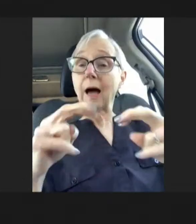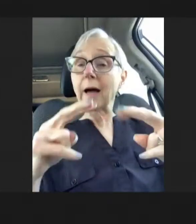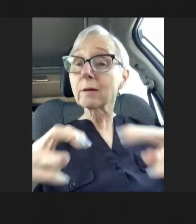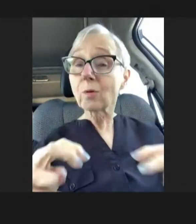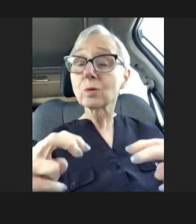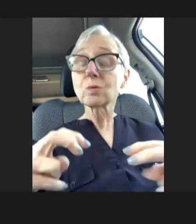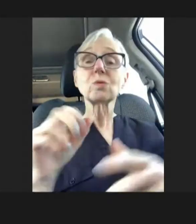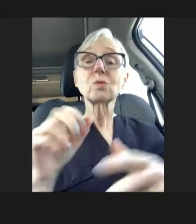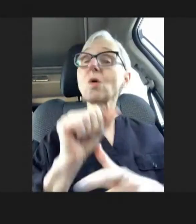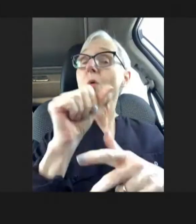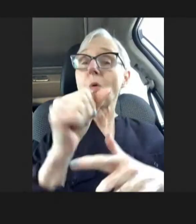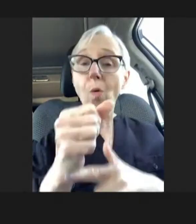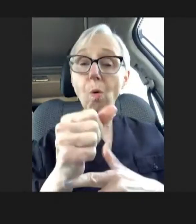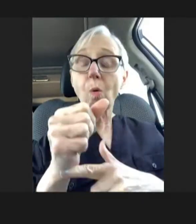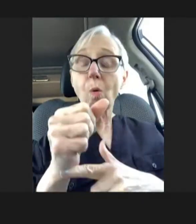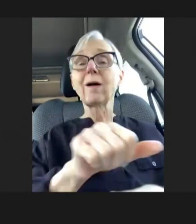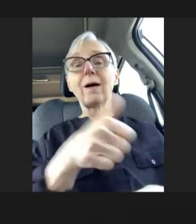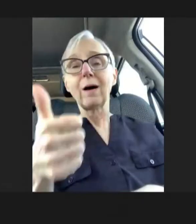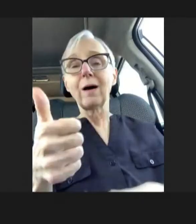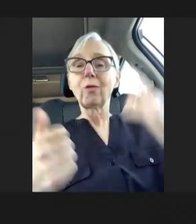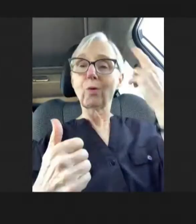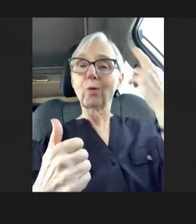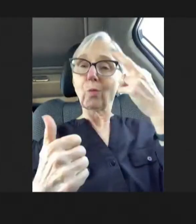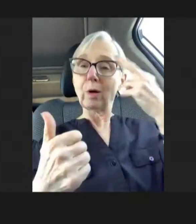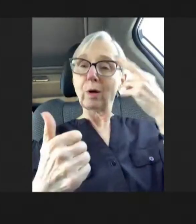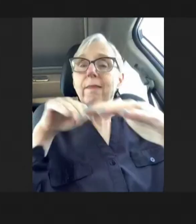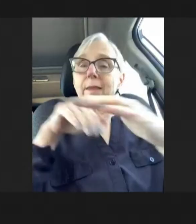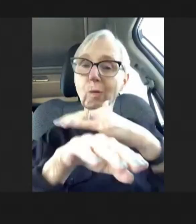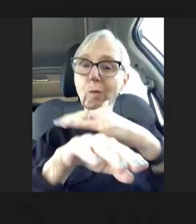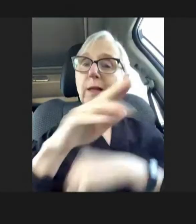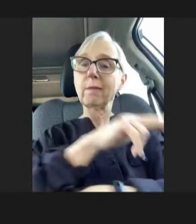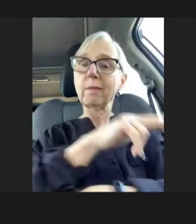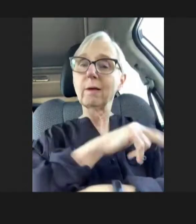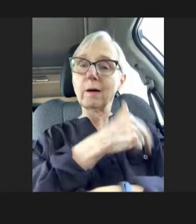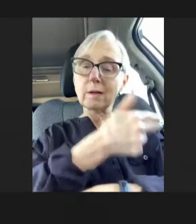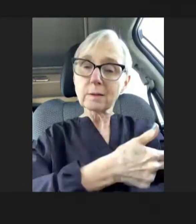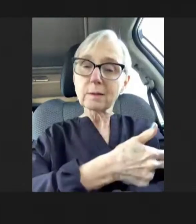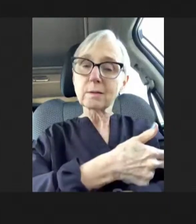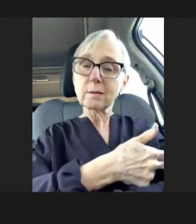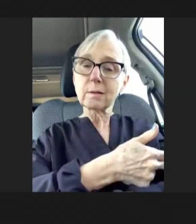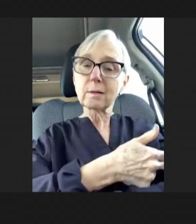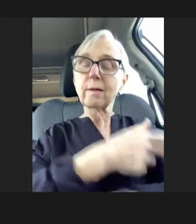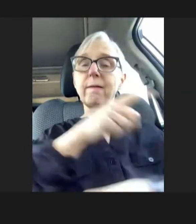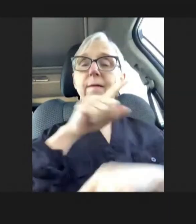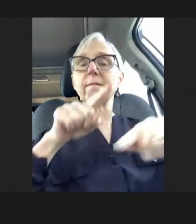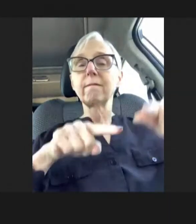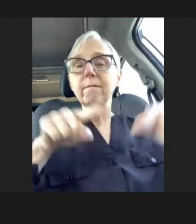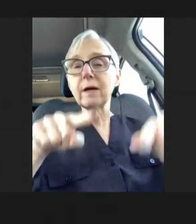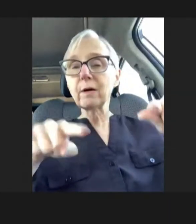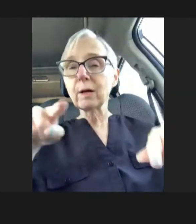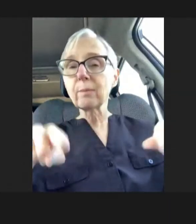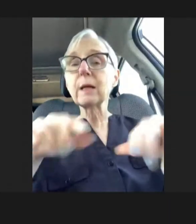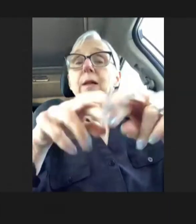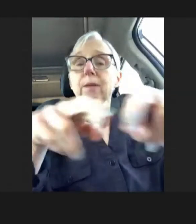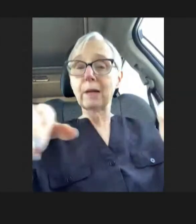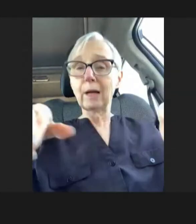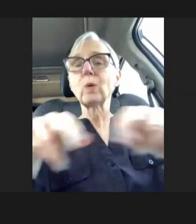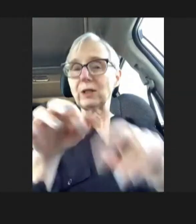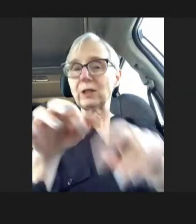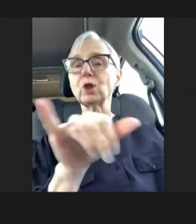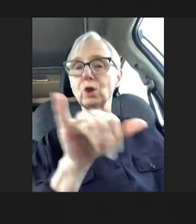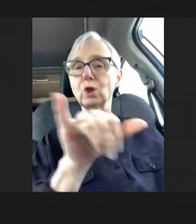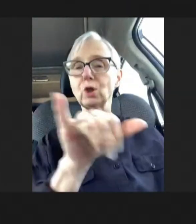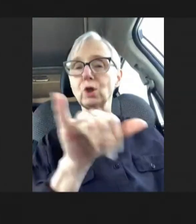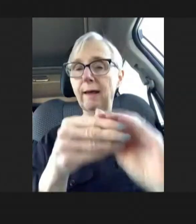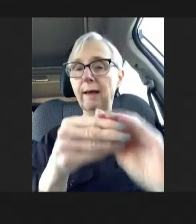be using. But I think there also could quite likely be variability by region. And so a hospital